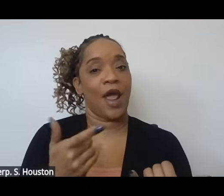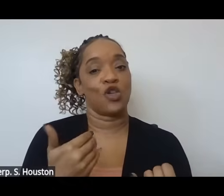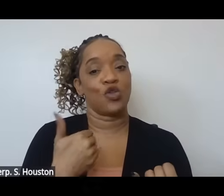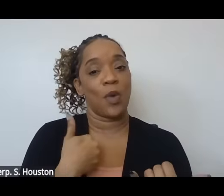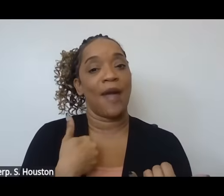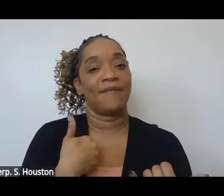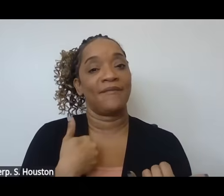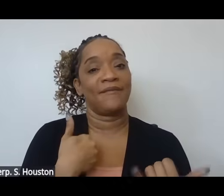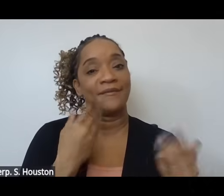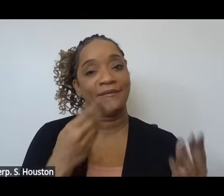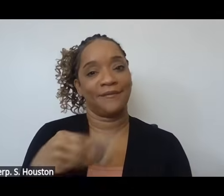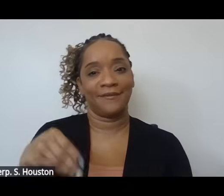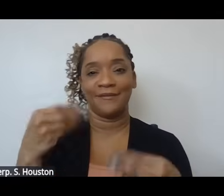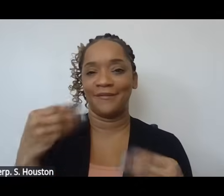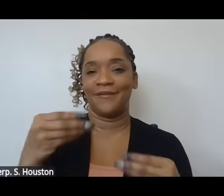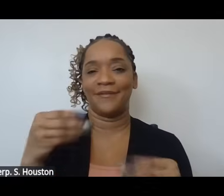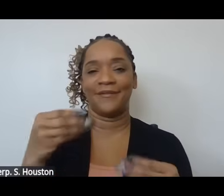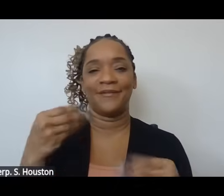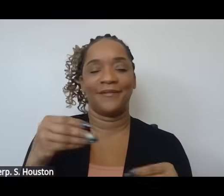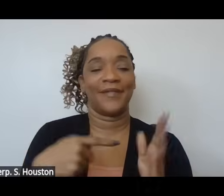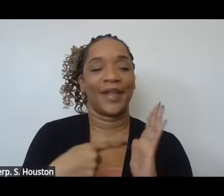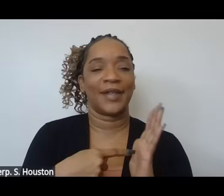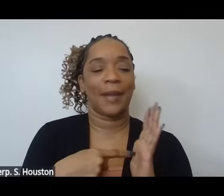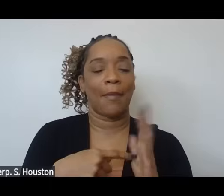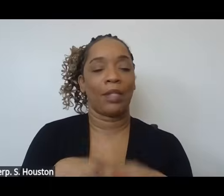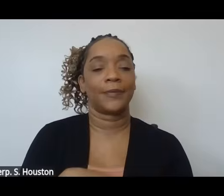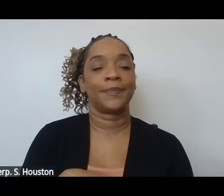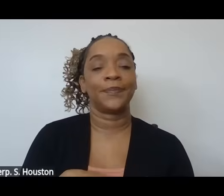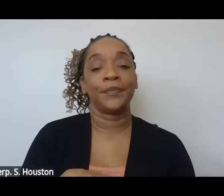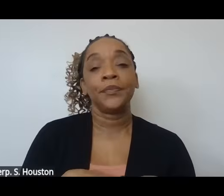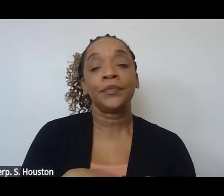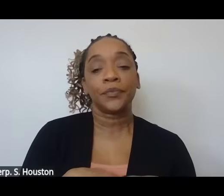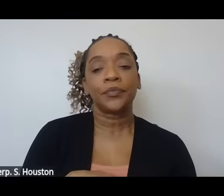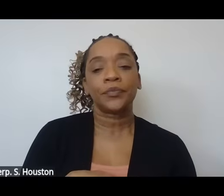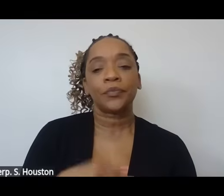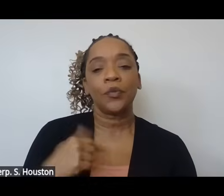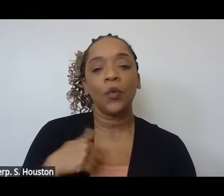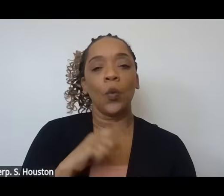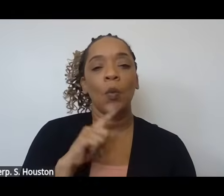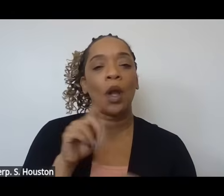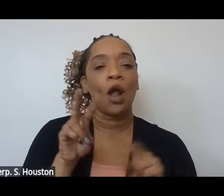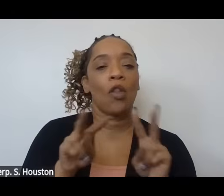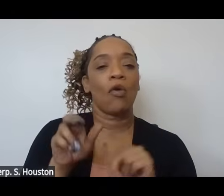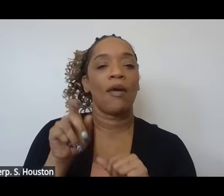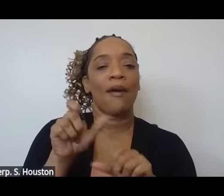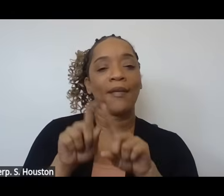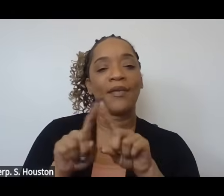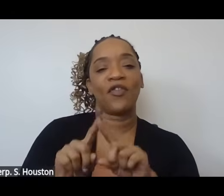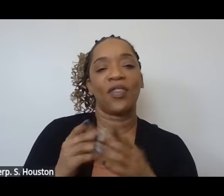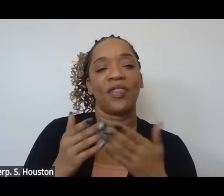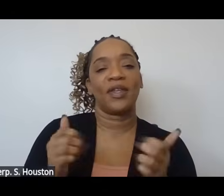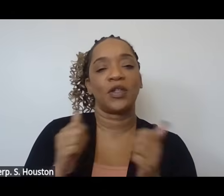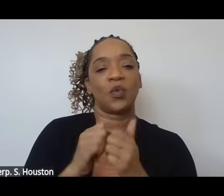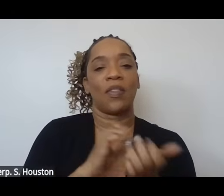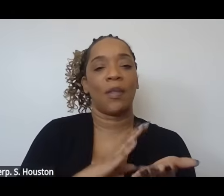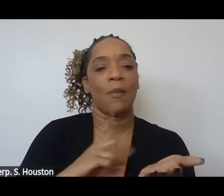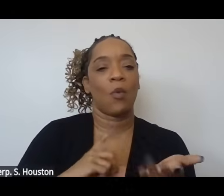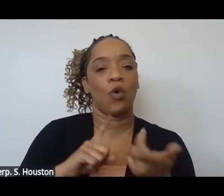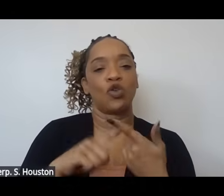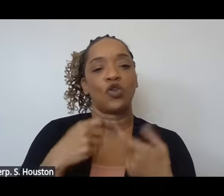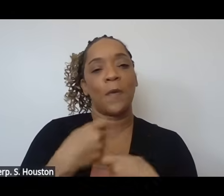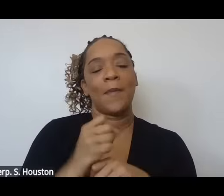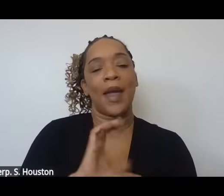an example. So we are looking at different things with the board to make the board's